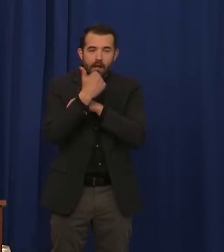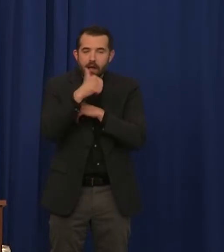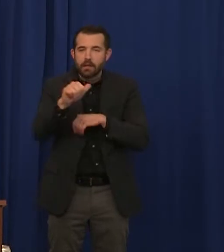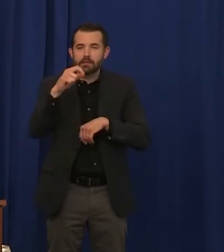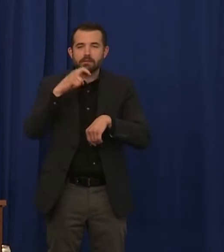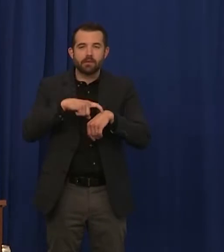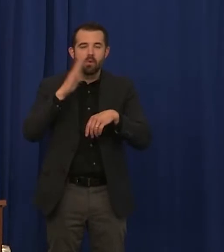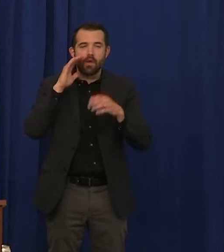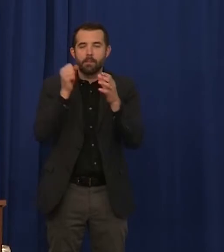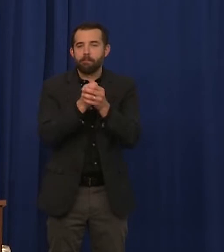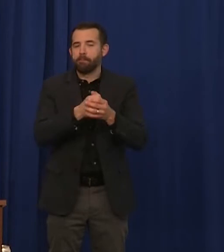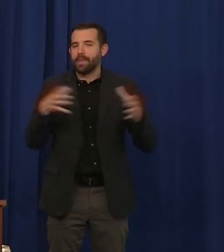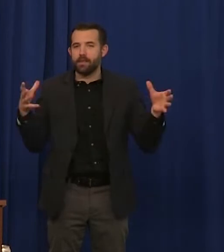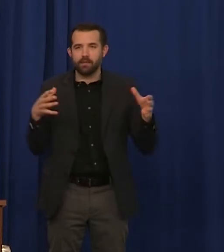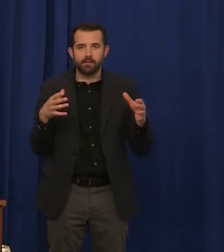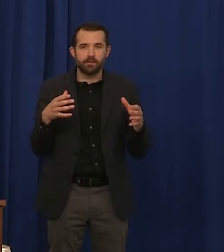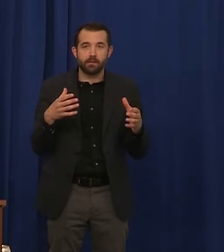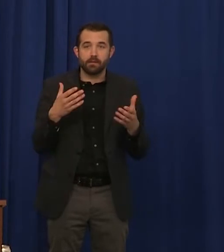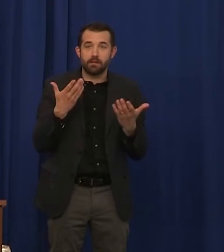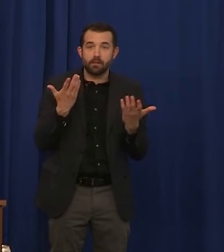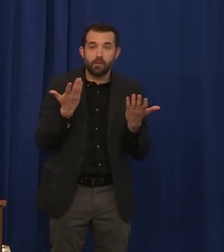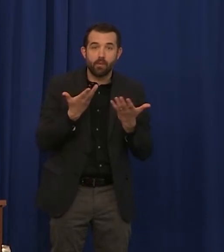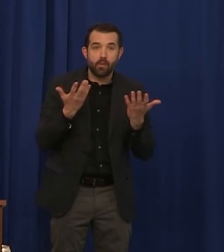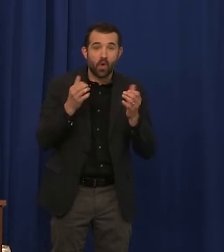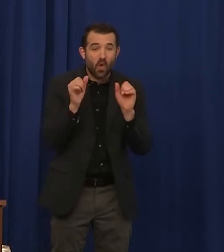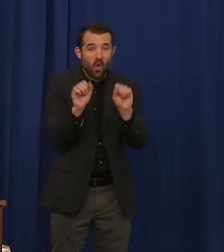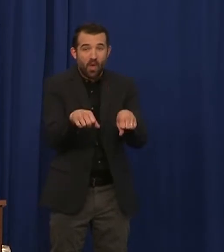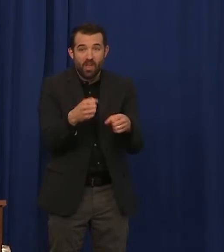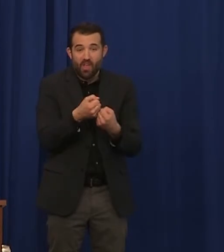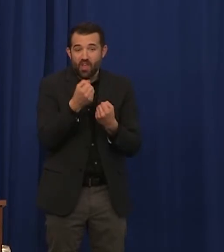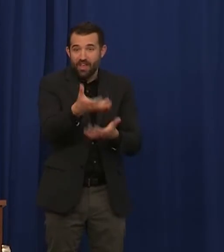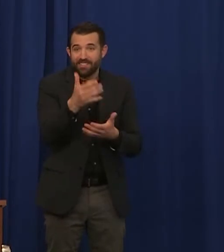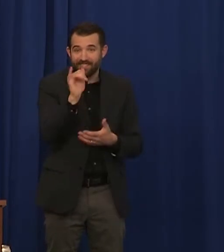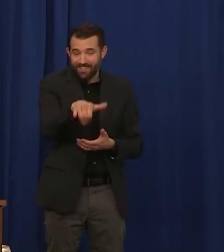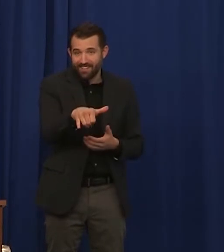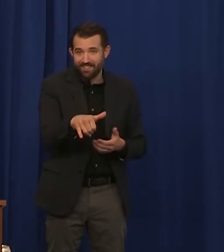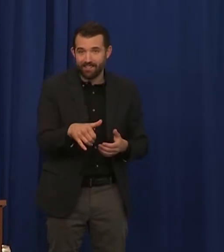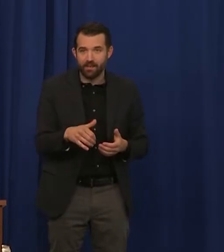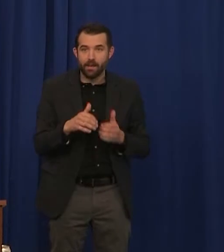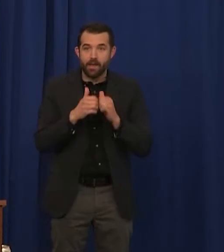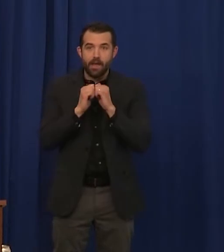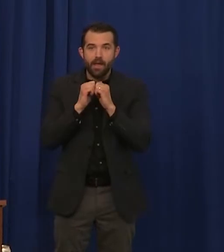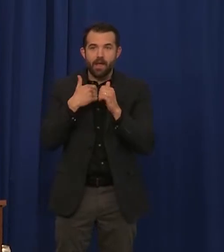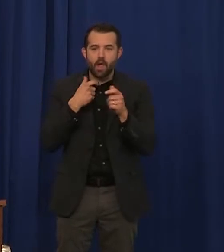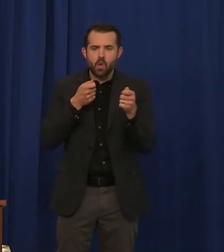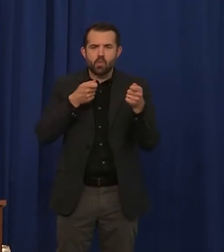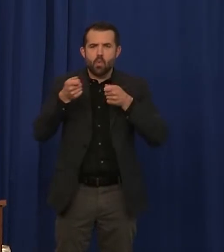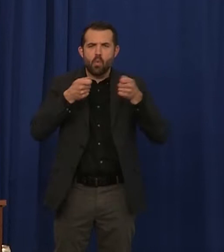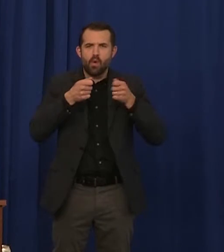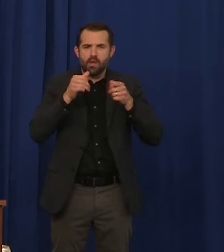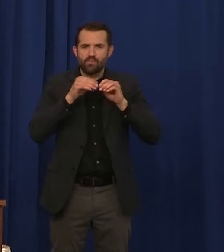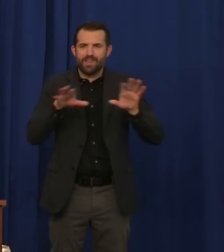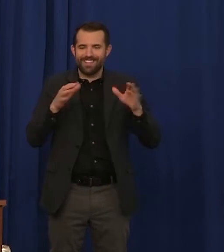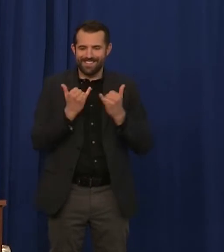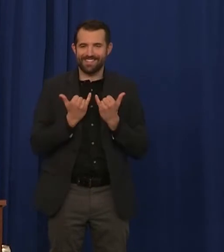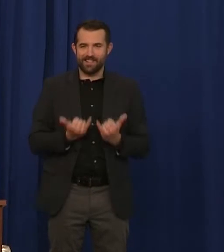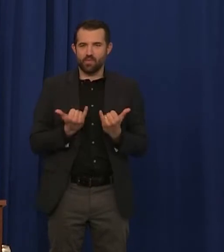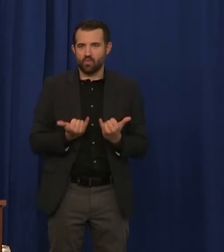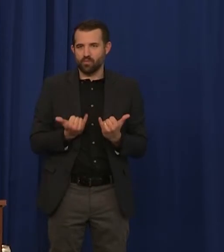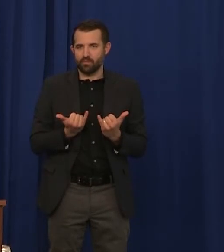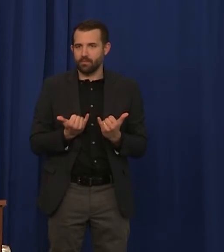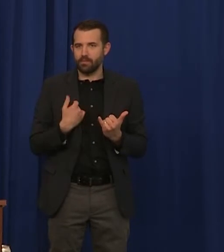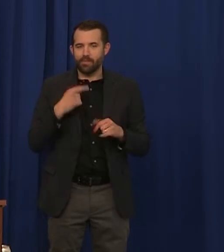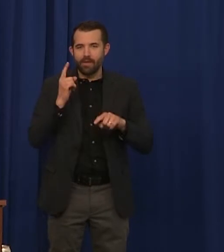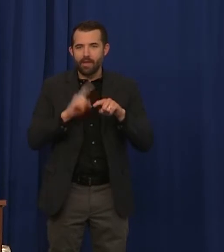that is, in part, the way in which we contend and control the virus now. We can't really predict what the virus will do,